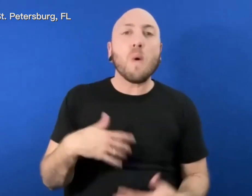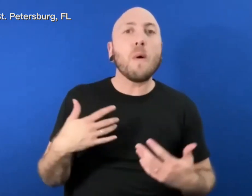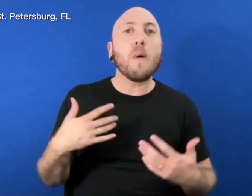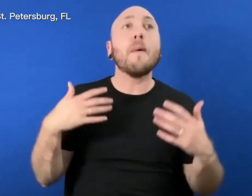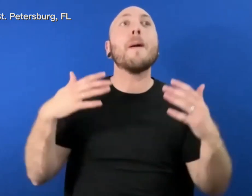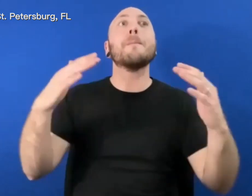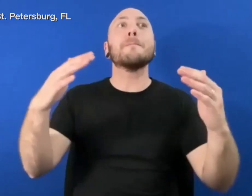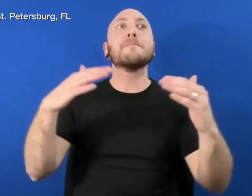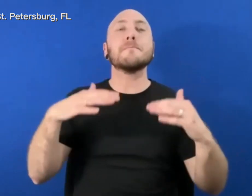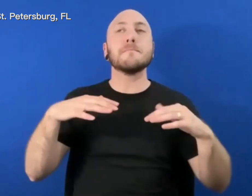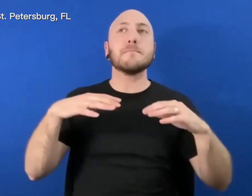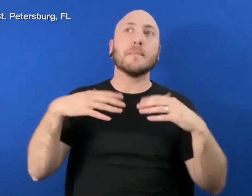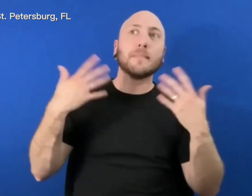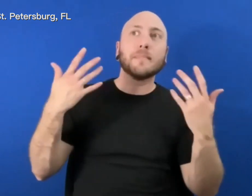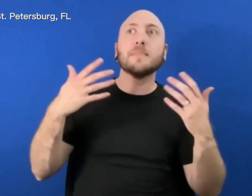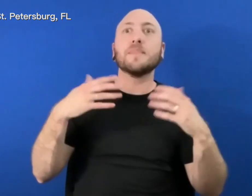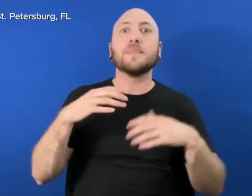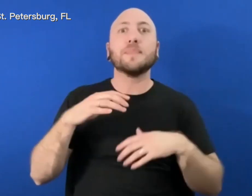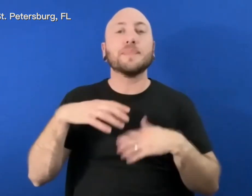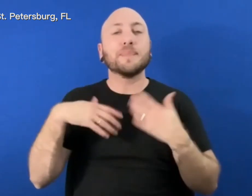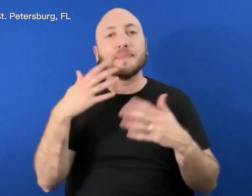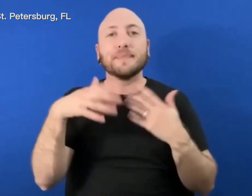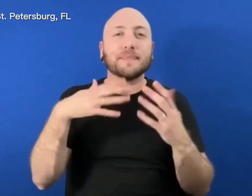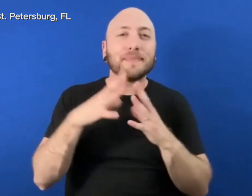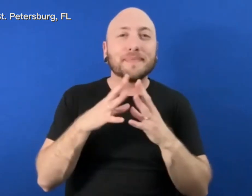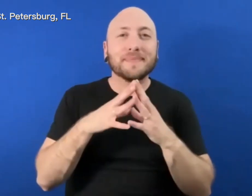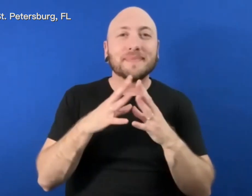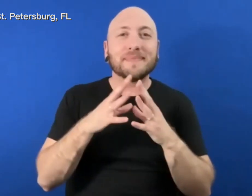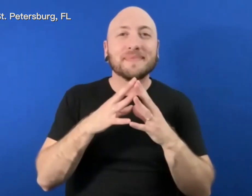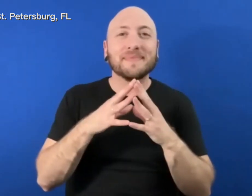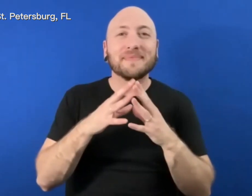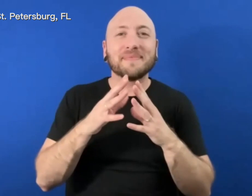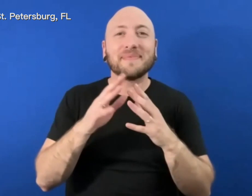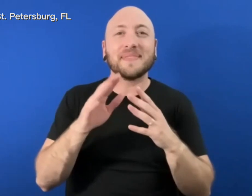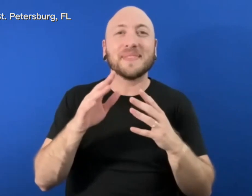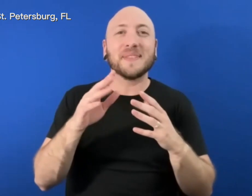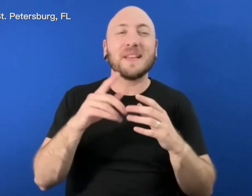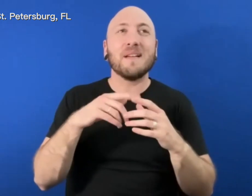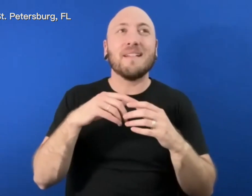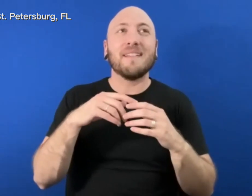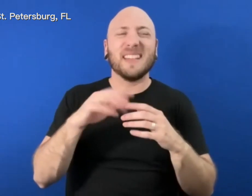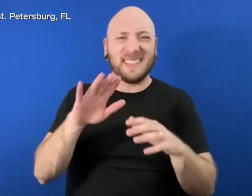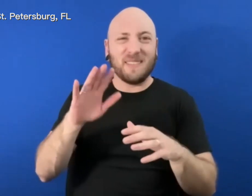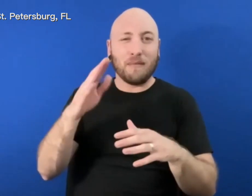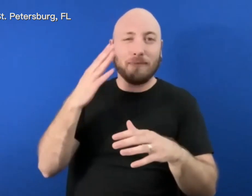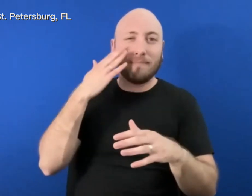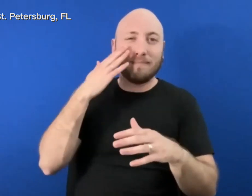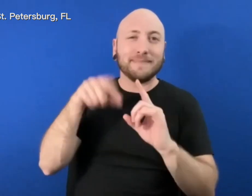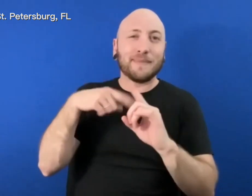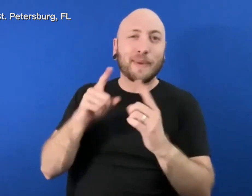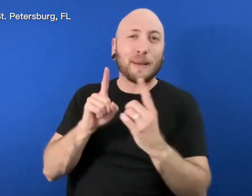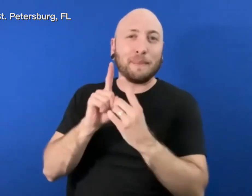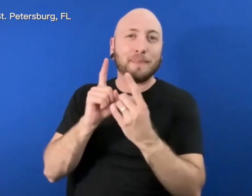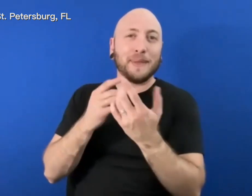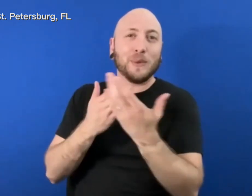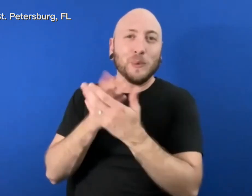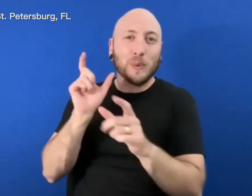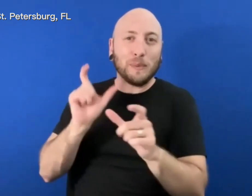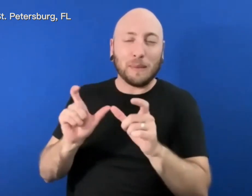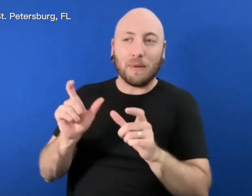like the thing I talked to my like newcomers about too is like when they asked about the steps, and like